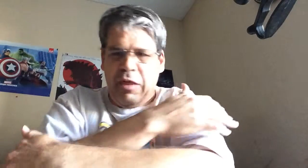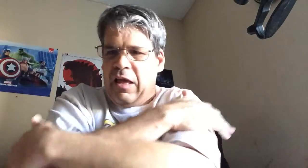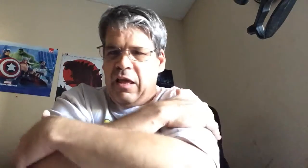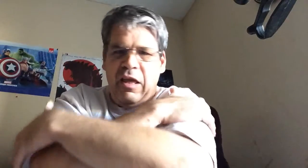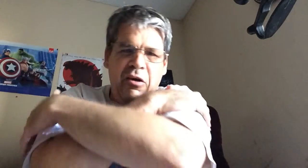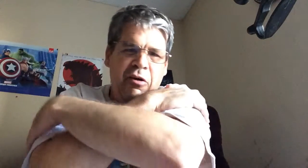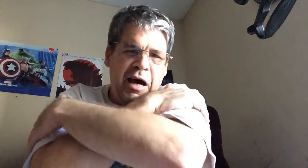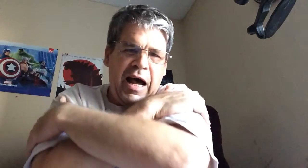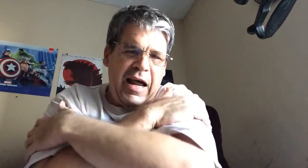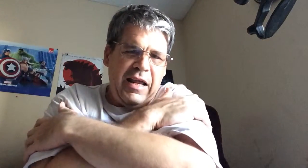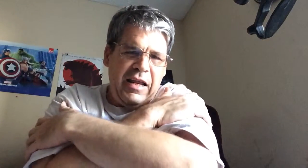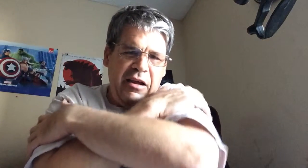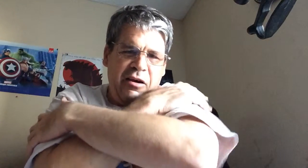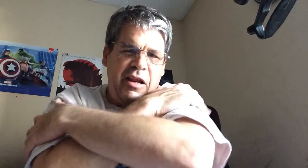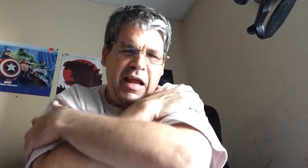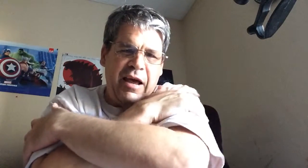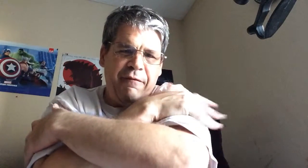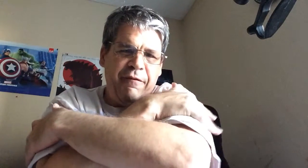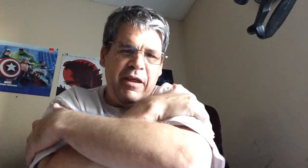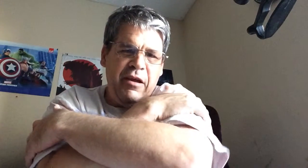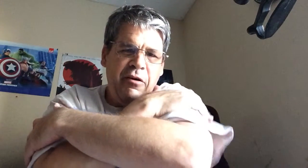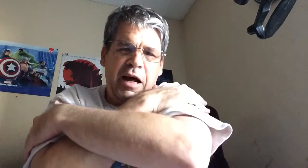probably you hug yourself.